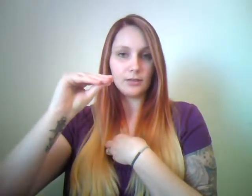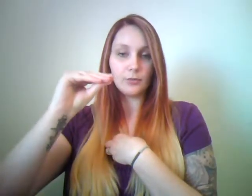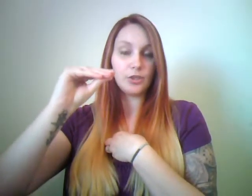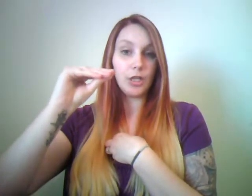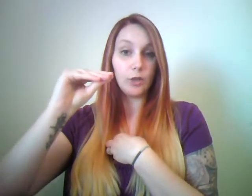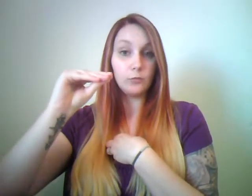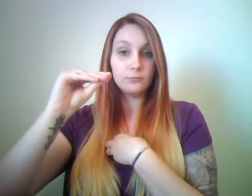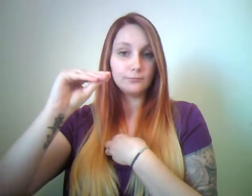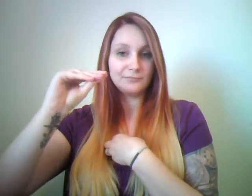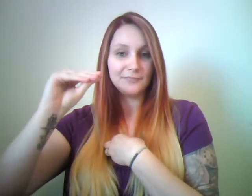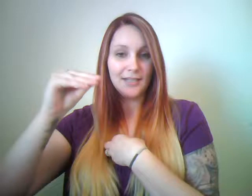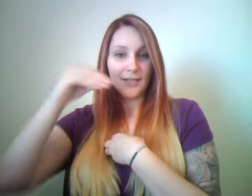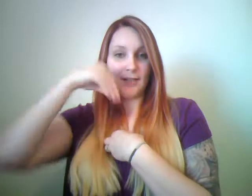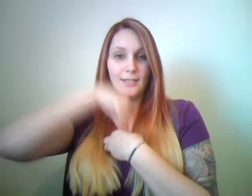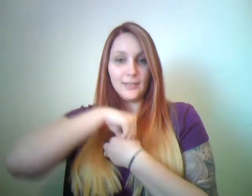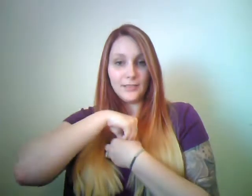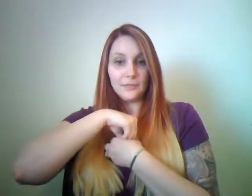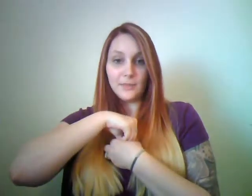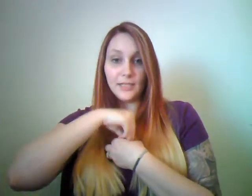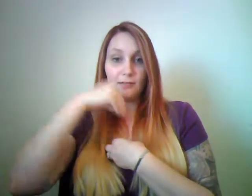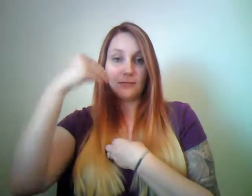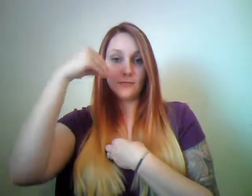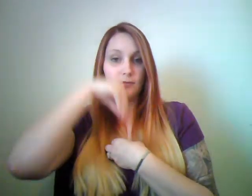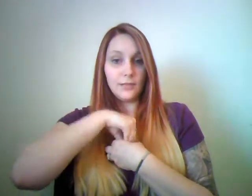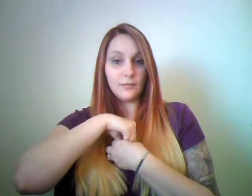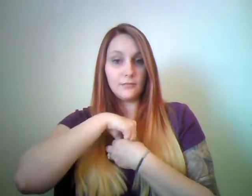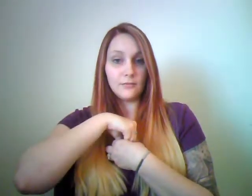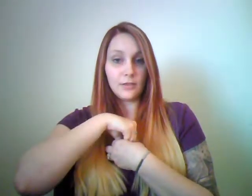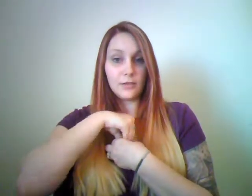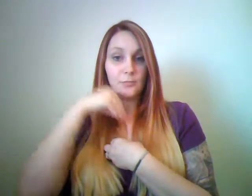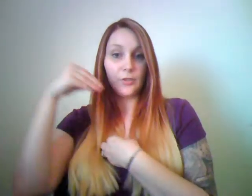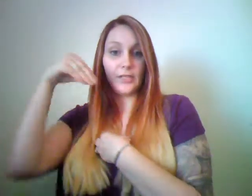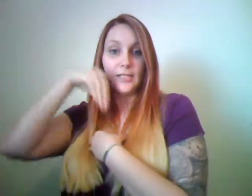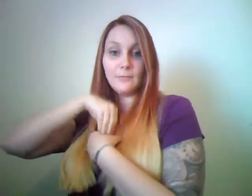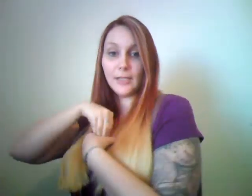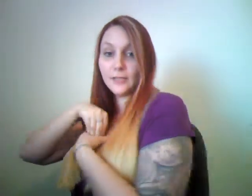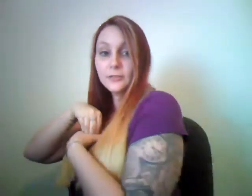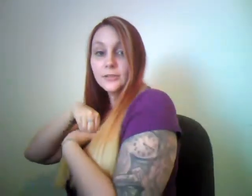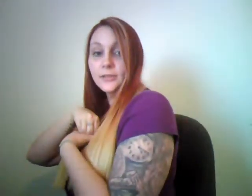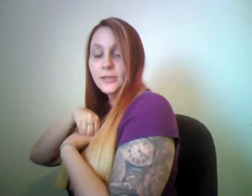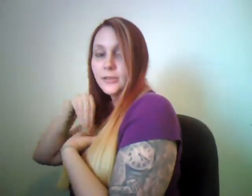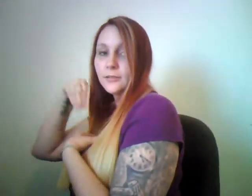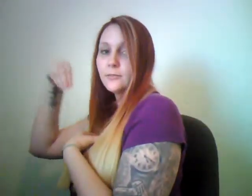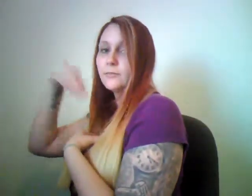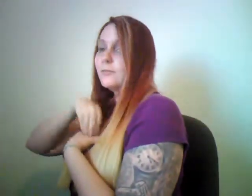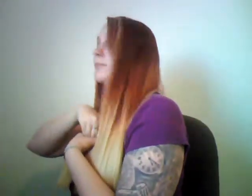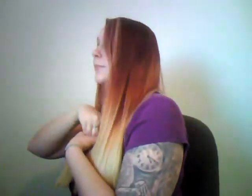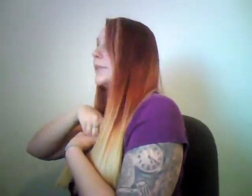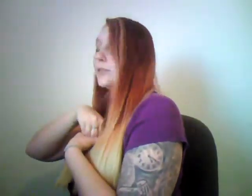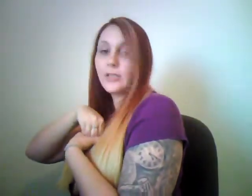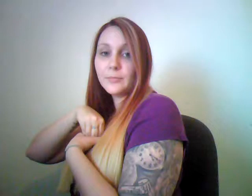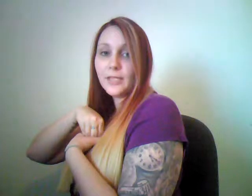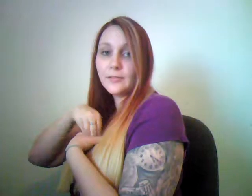squished O in me, and I just put it in my little cupped hand.